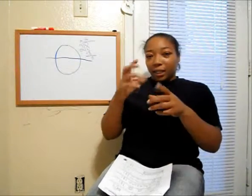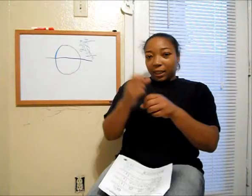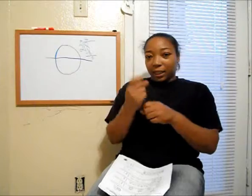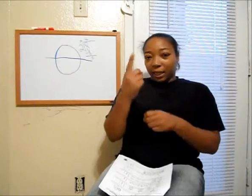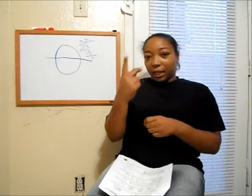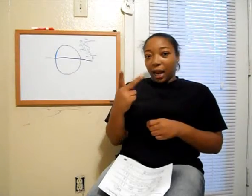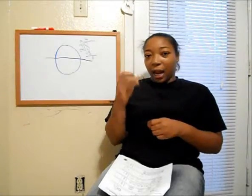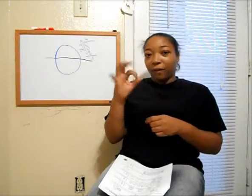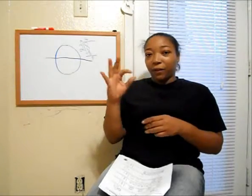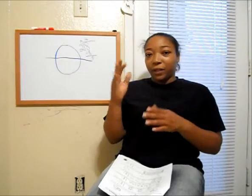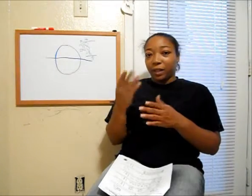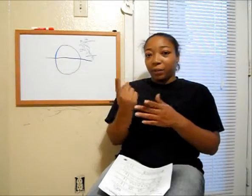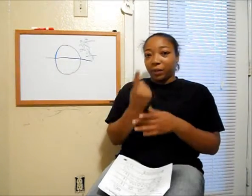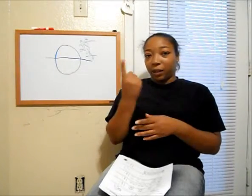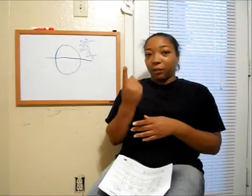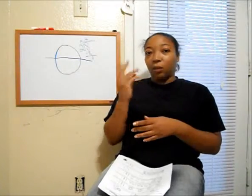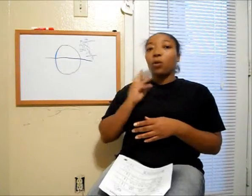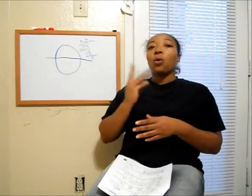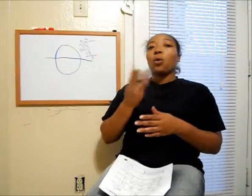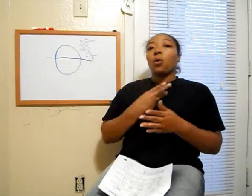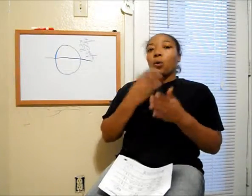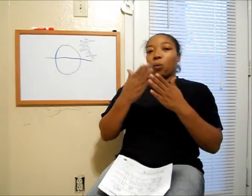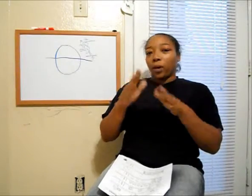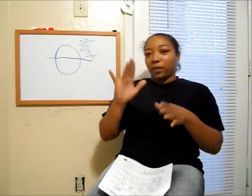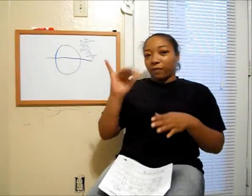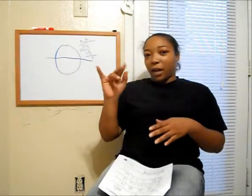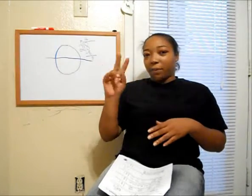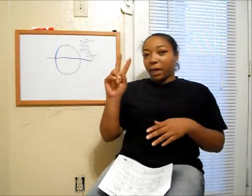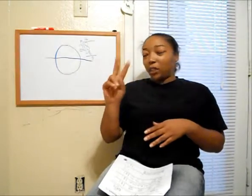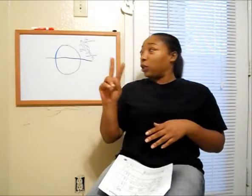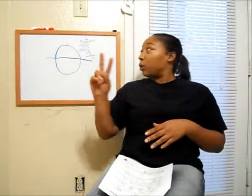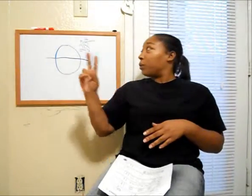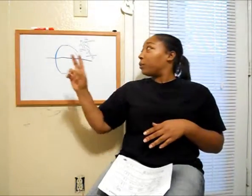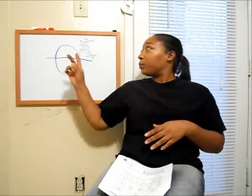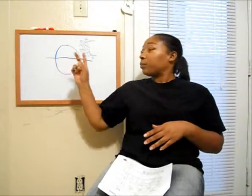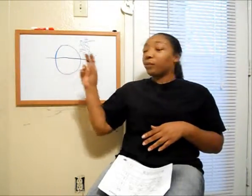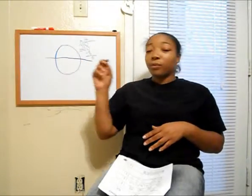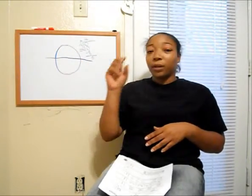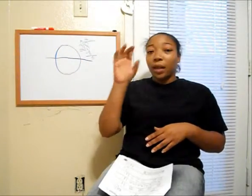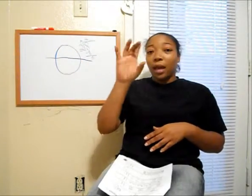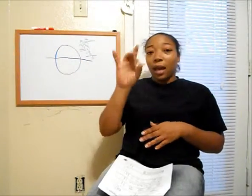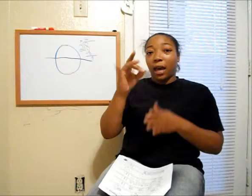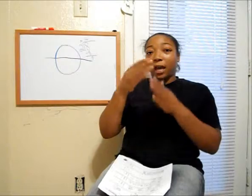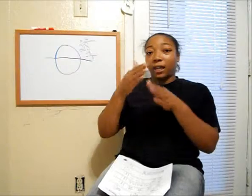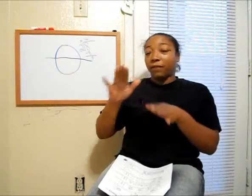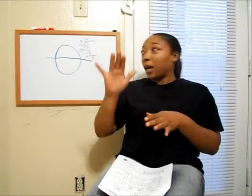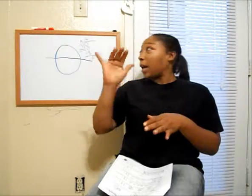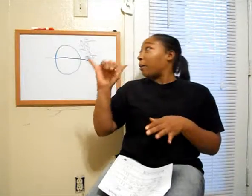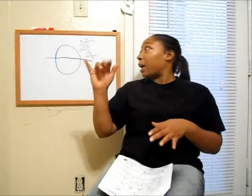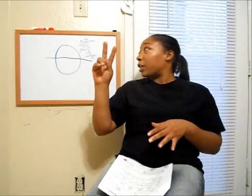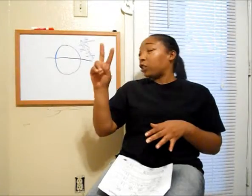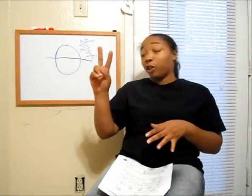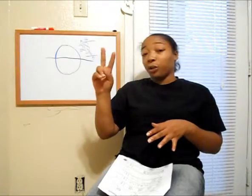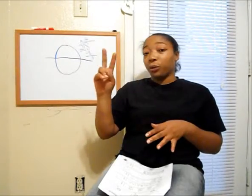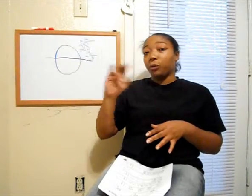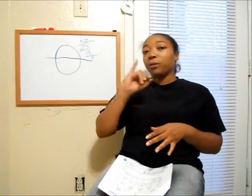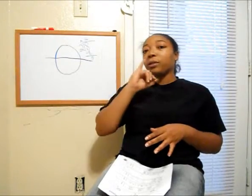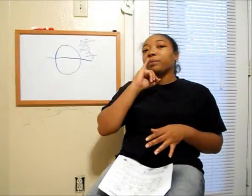To get half of something, we divide by 2. 8 divided by 2